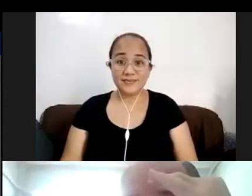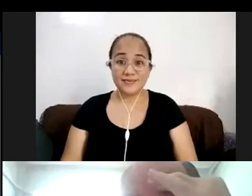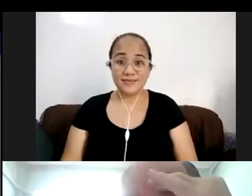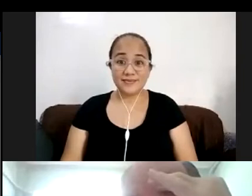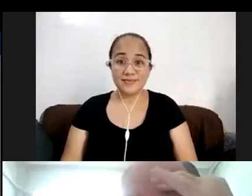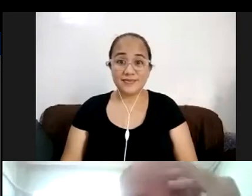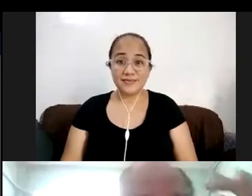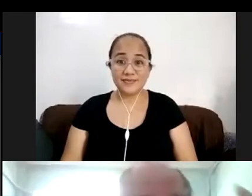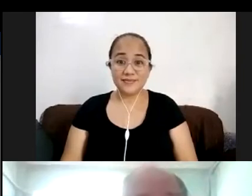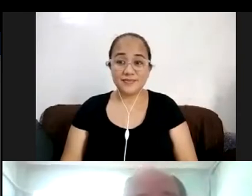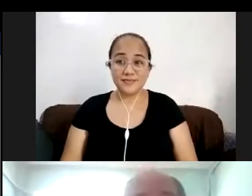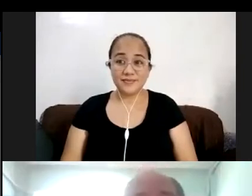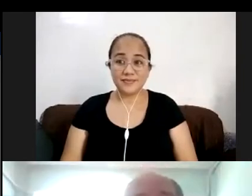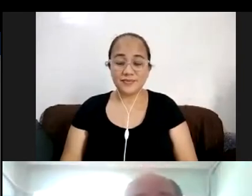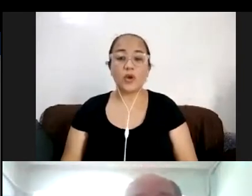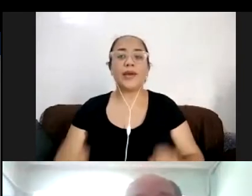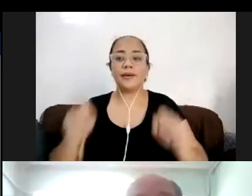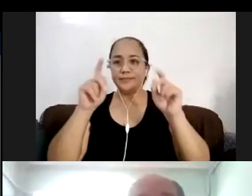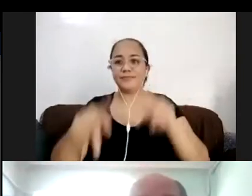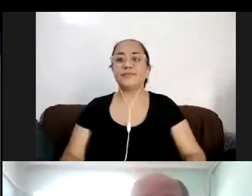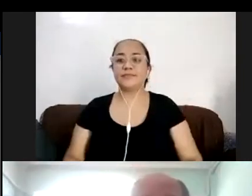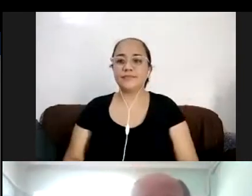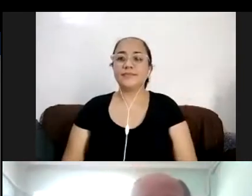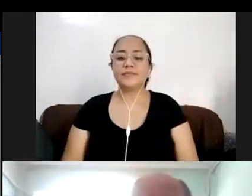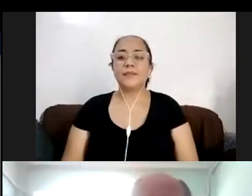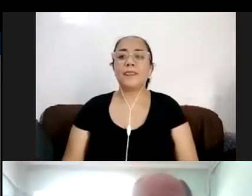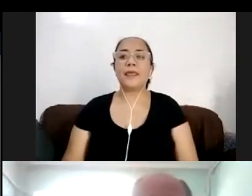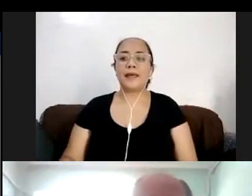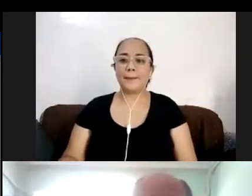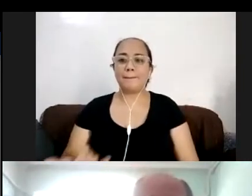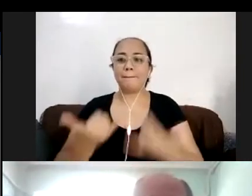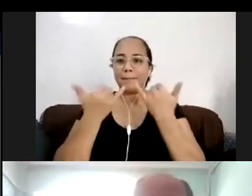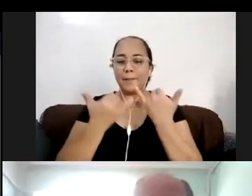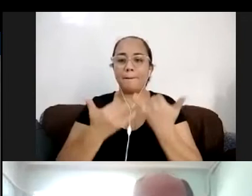Okay, sir. All right. Now,